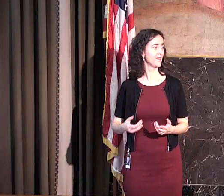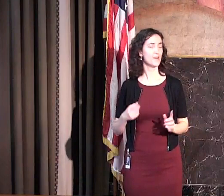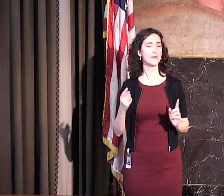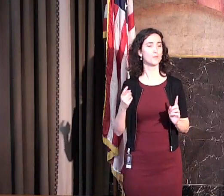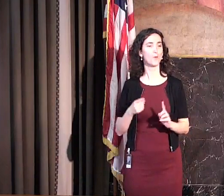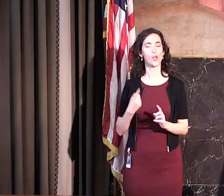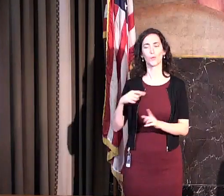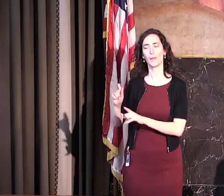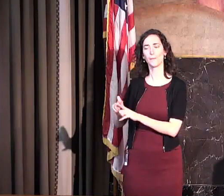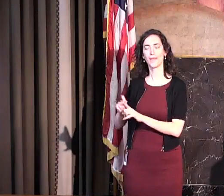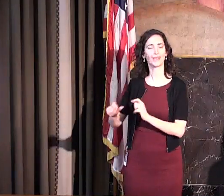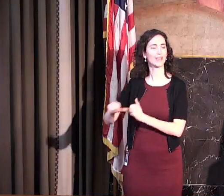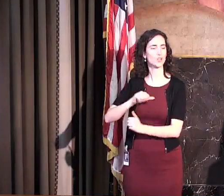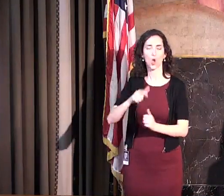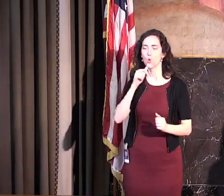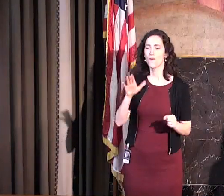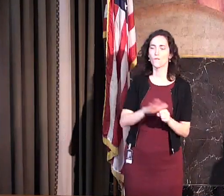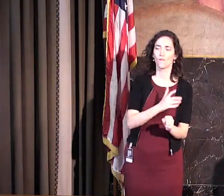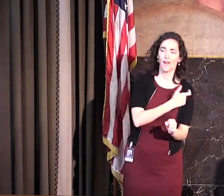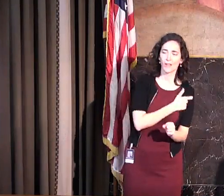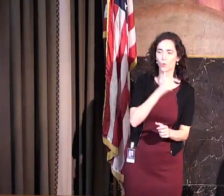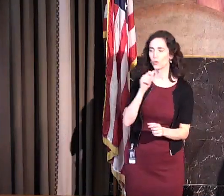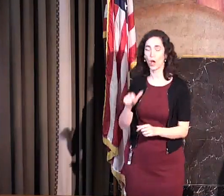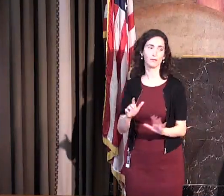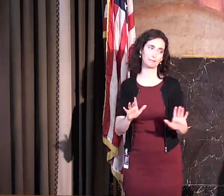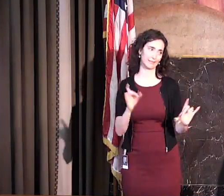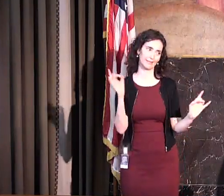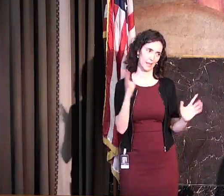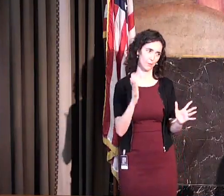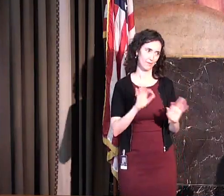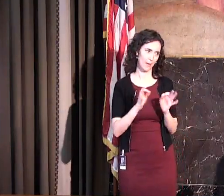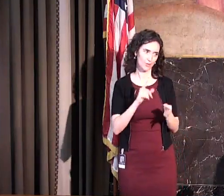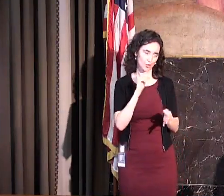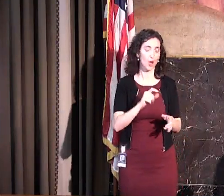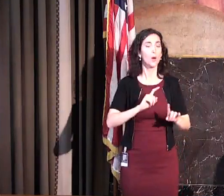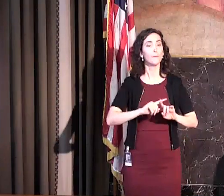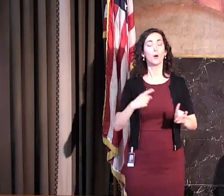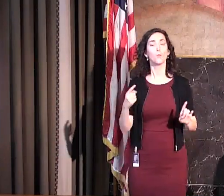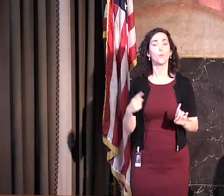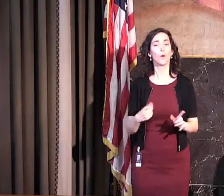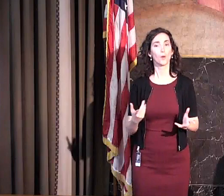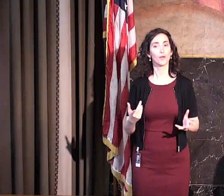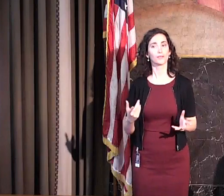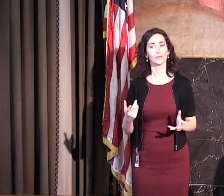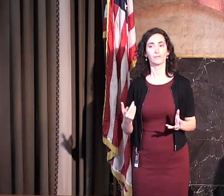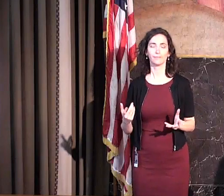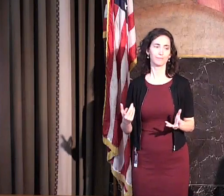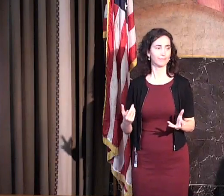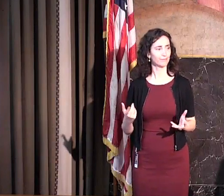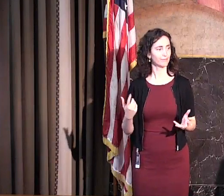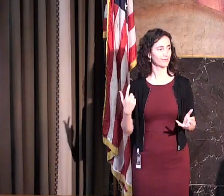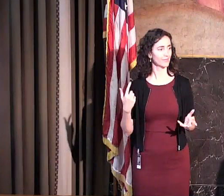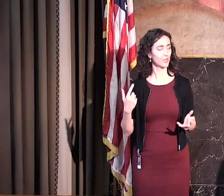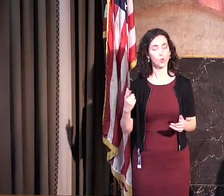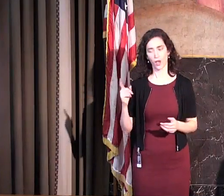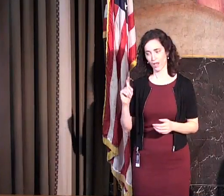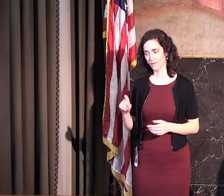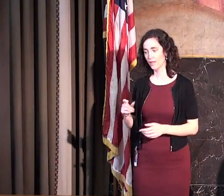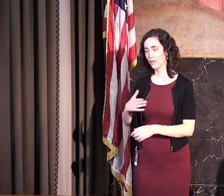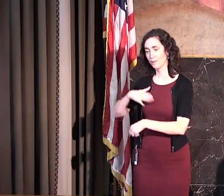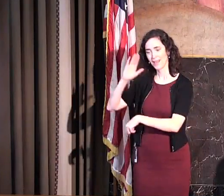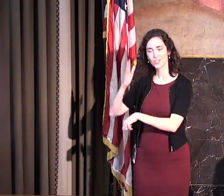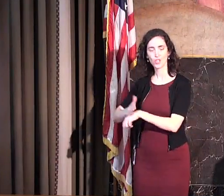that we're picking on each other about who's fully vaccinated in our house is a terrible thing, but also something that we've held to. My son's a loud